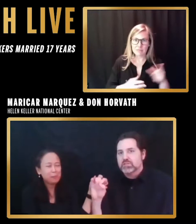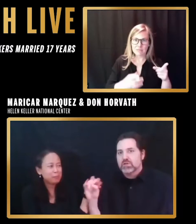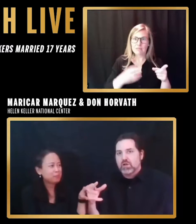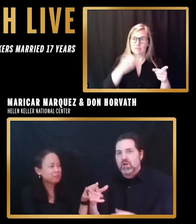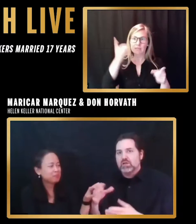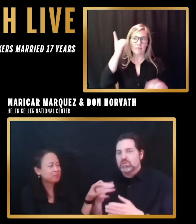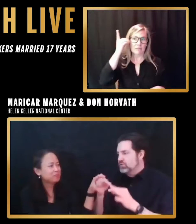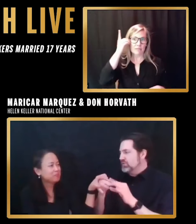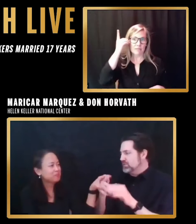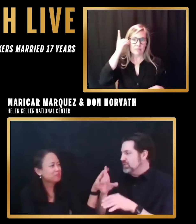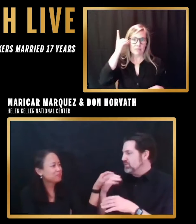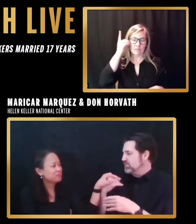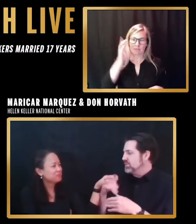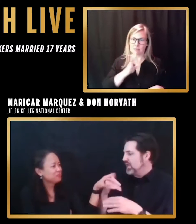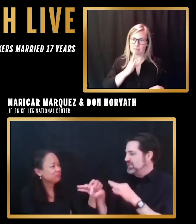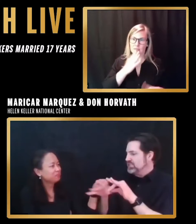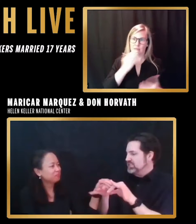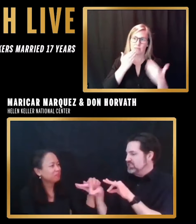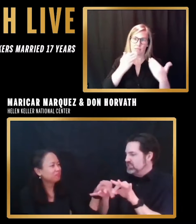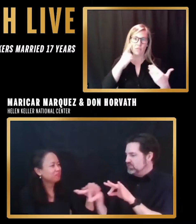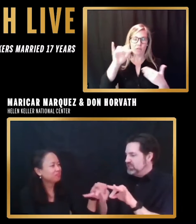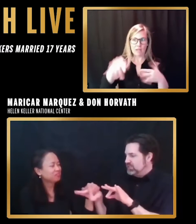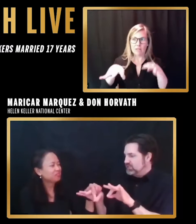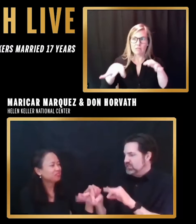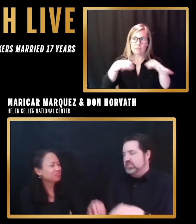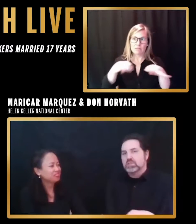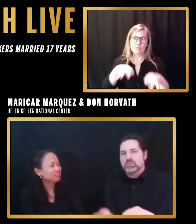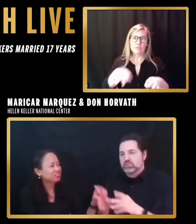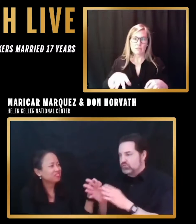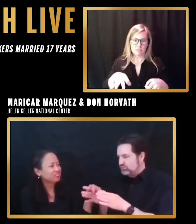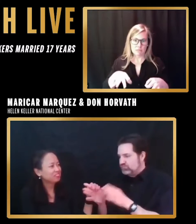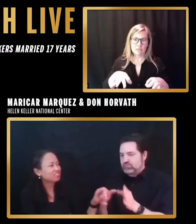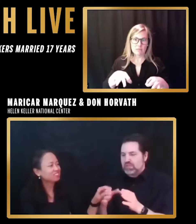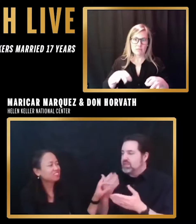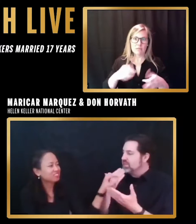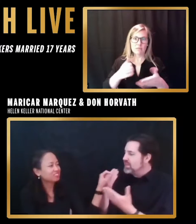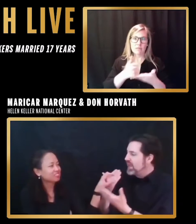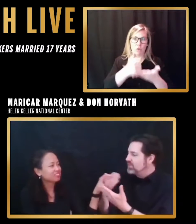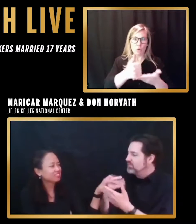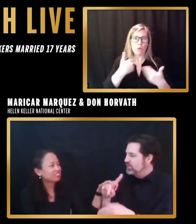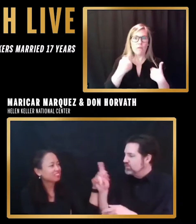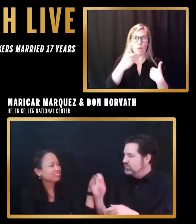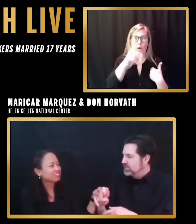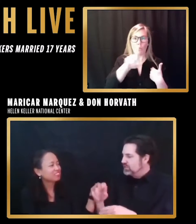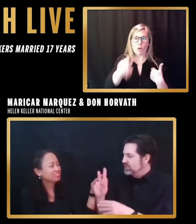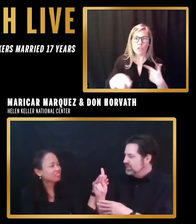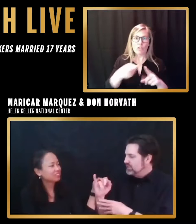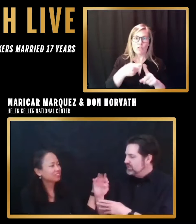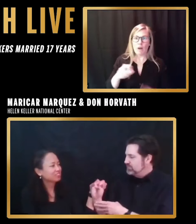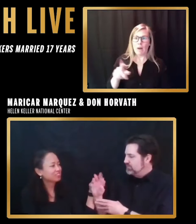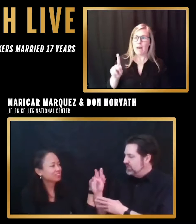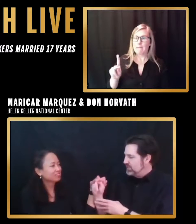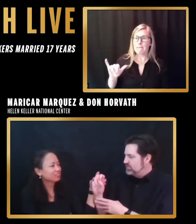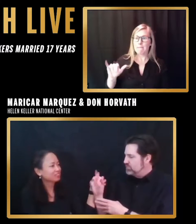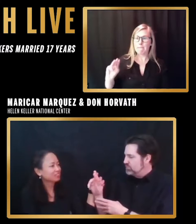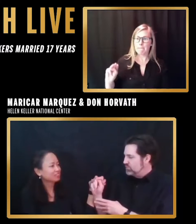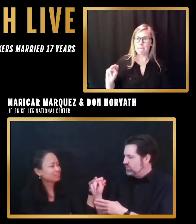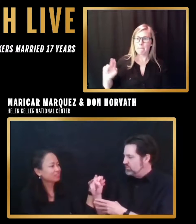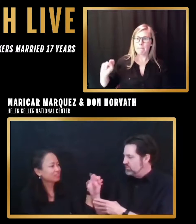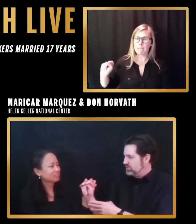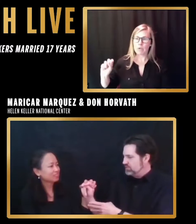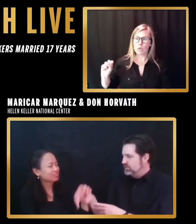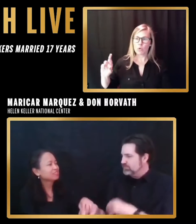that description. It's helpful to like paint that picture. We have a question from Kim Norton. She asks, what is a